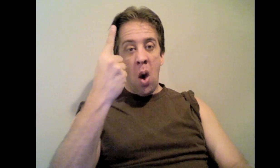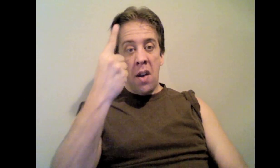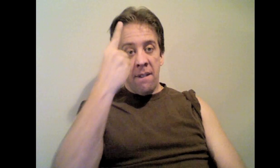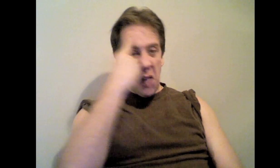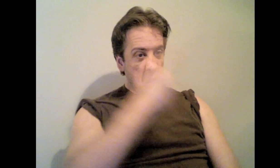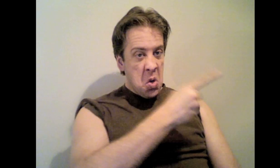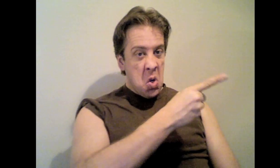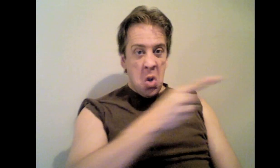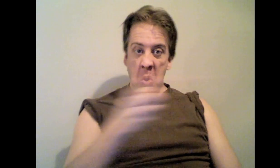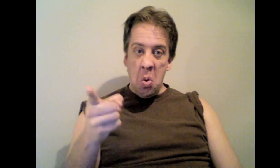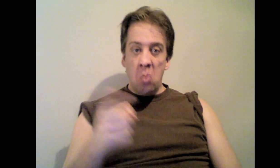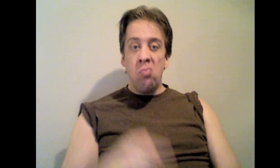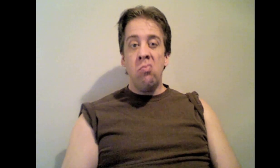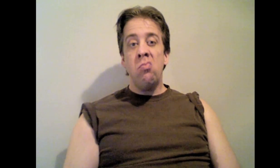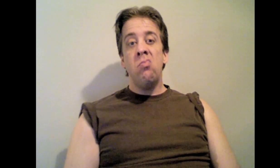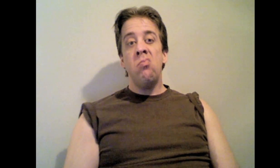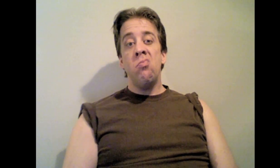Question number 1.